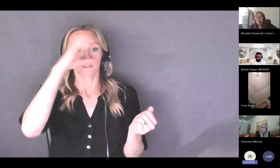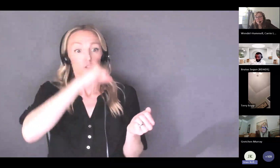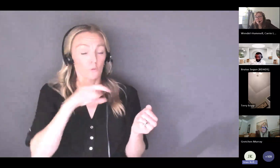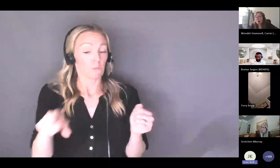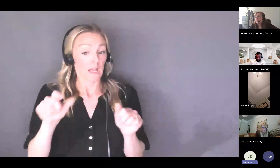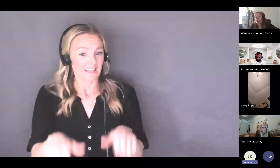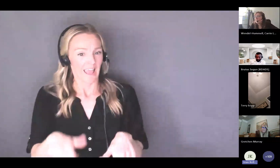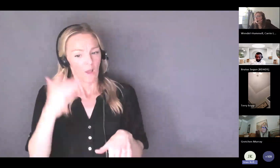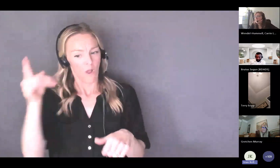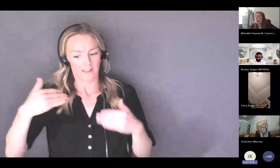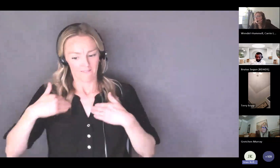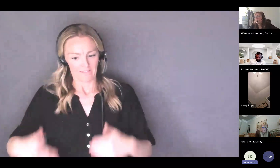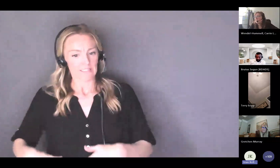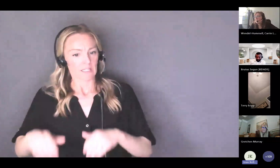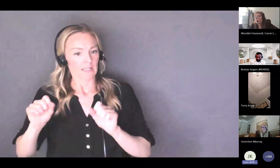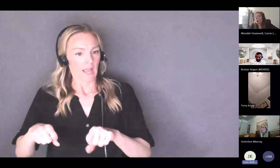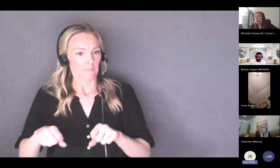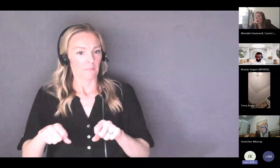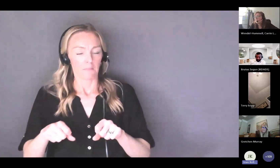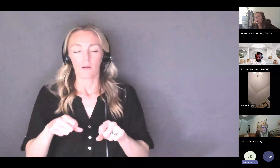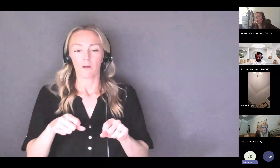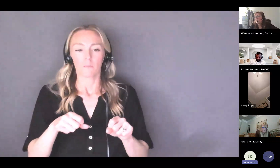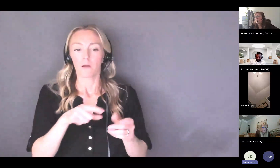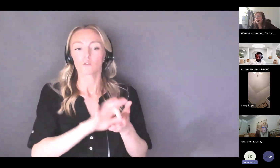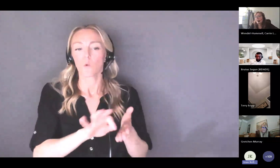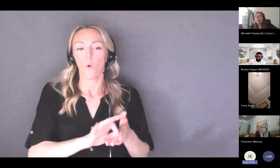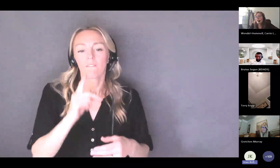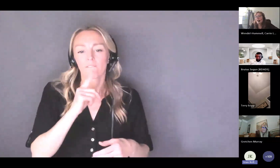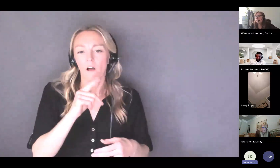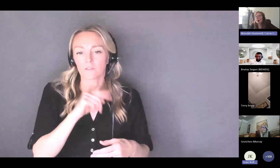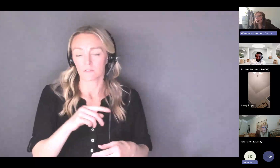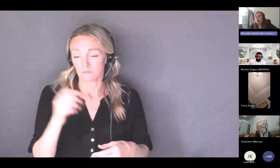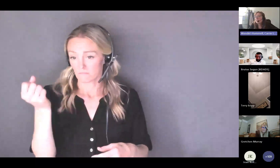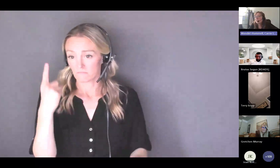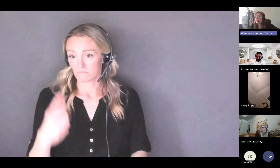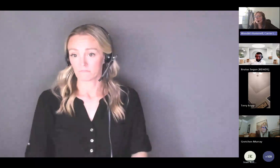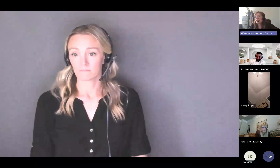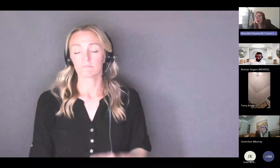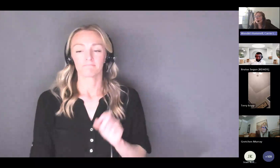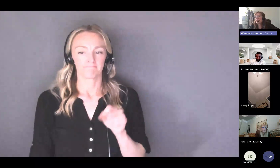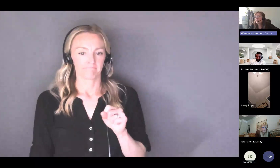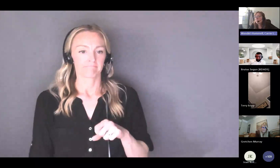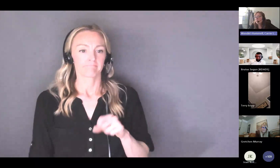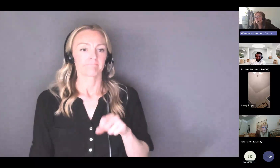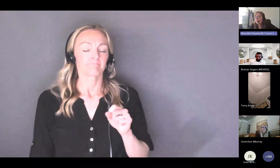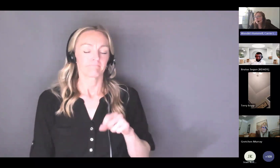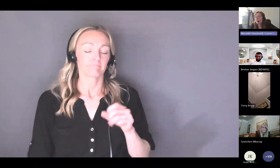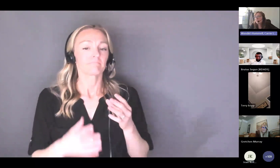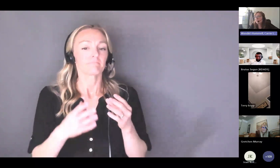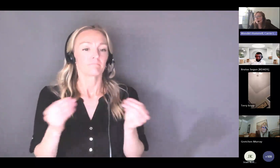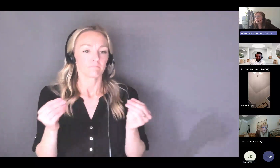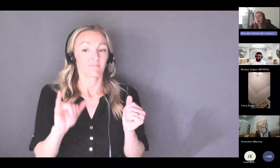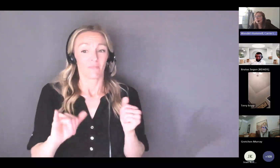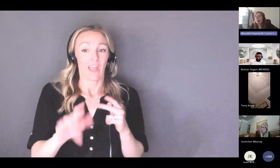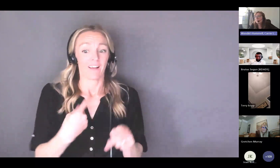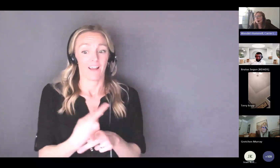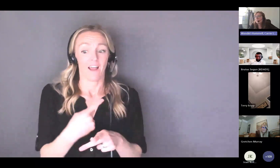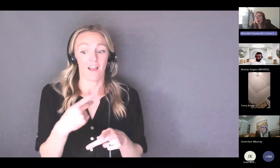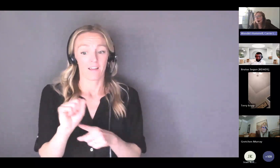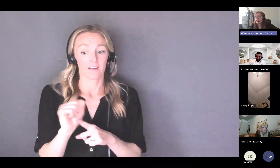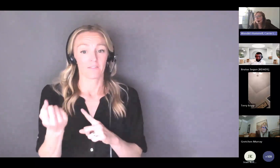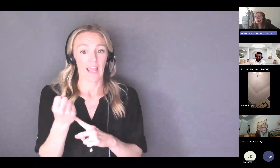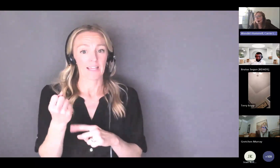capable, the score was a false score. Does that make sense? That makes sense. And at the very minimum, in that kind of case, it would at